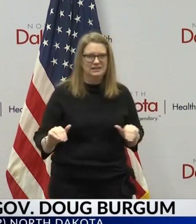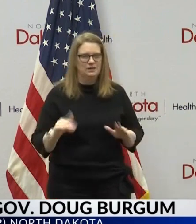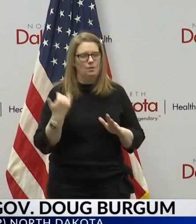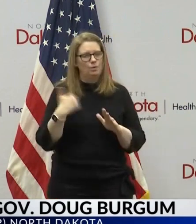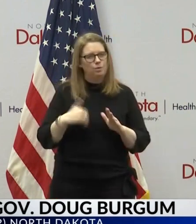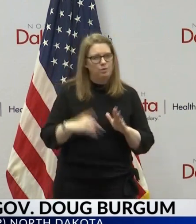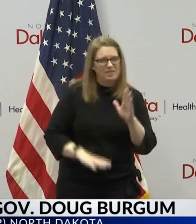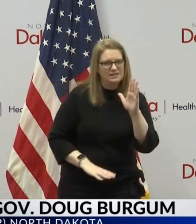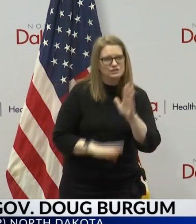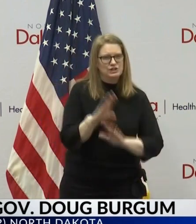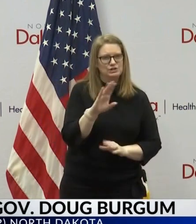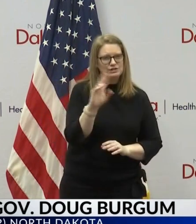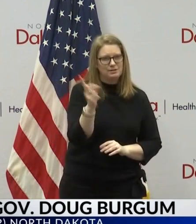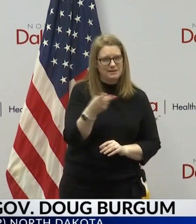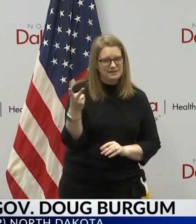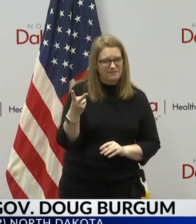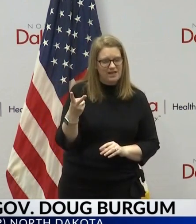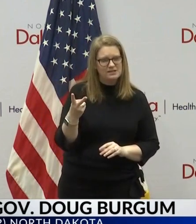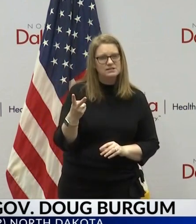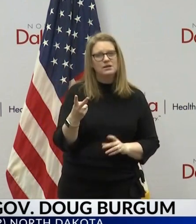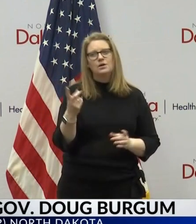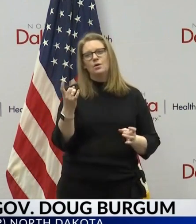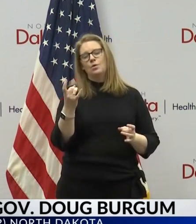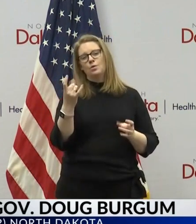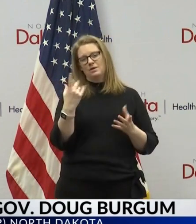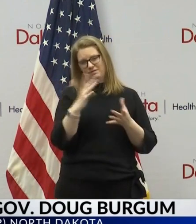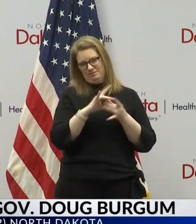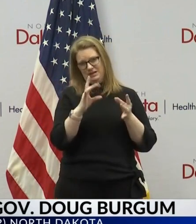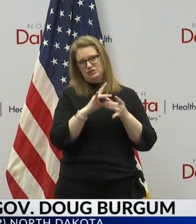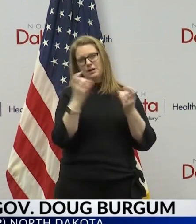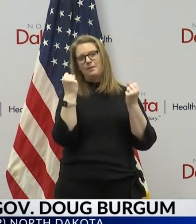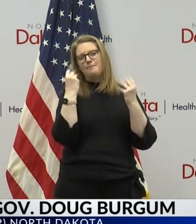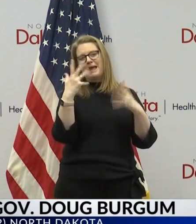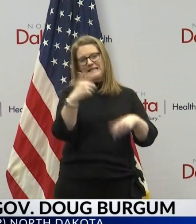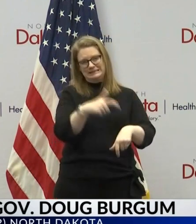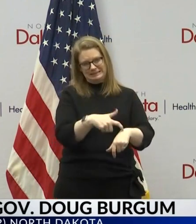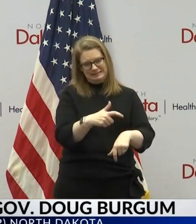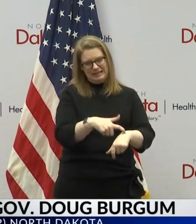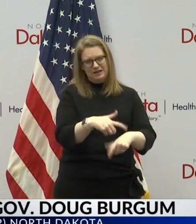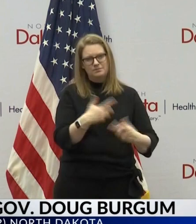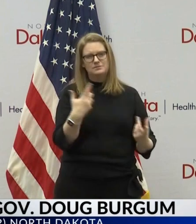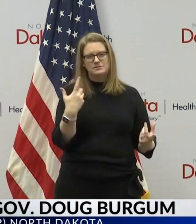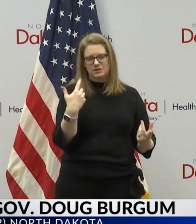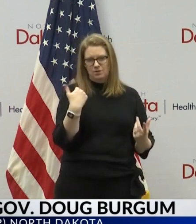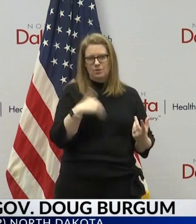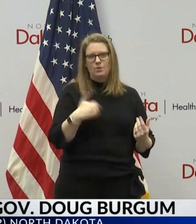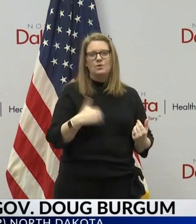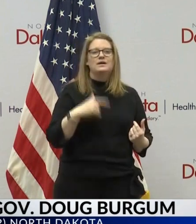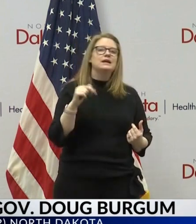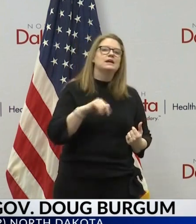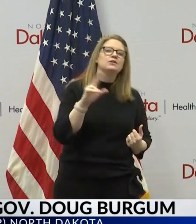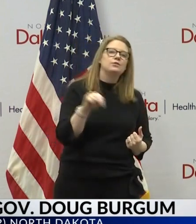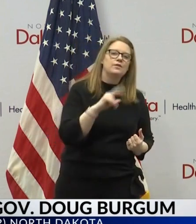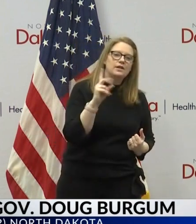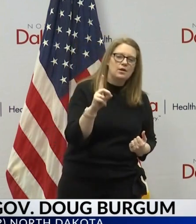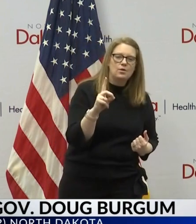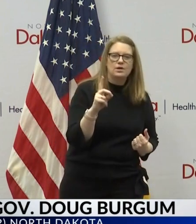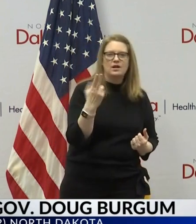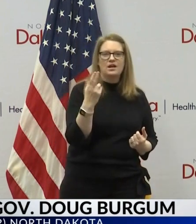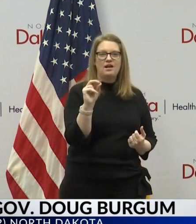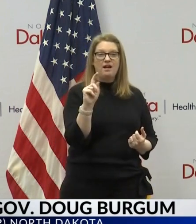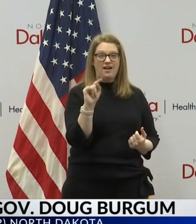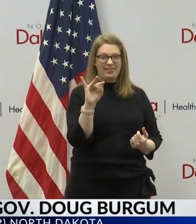surge in domestic violence. We've mentioned this multiple times when we're here. We know that in North Dakota, hotline calls